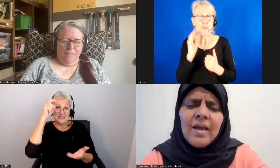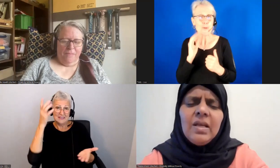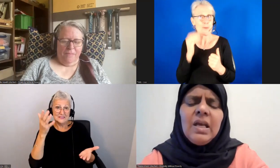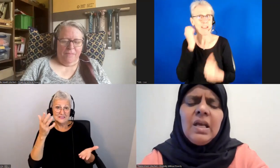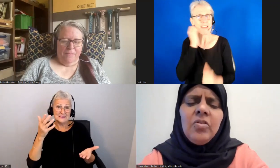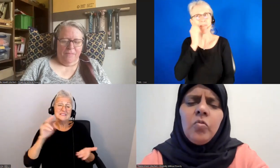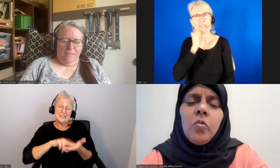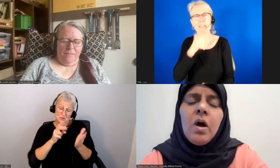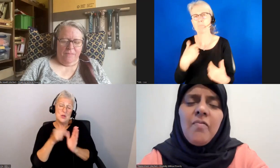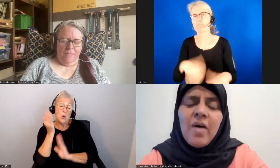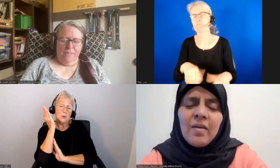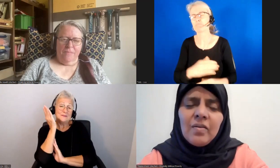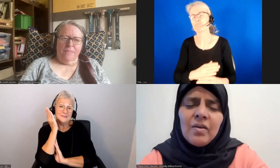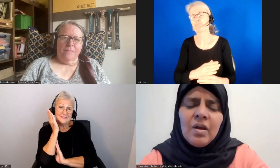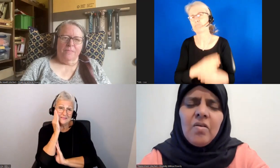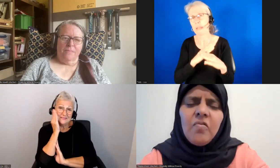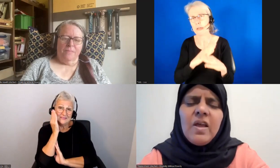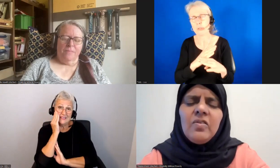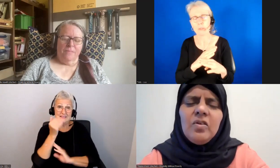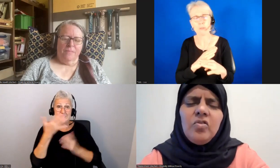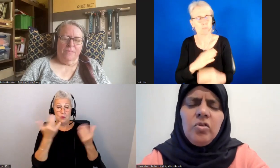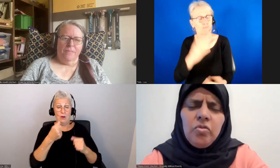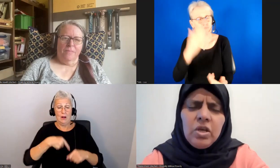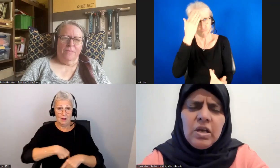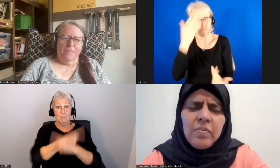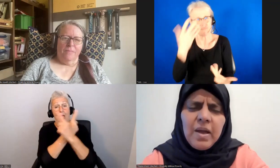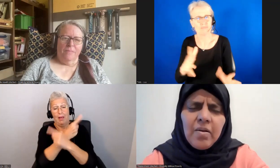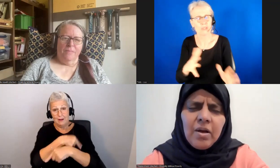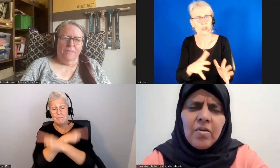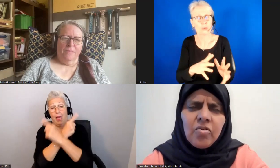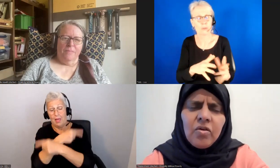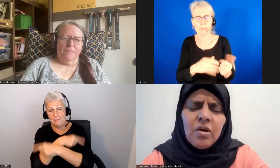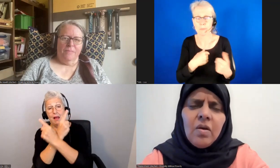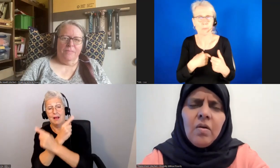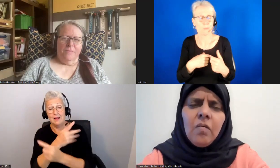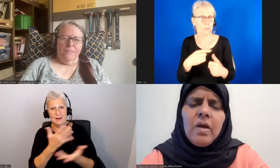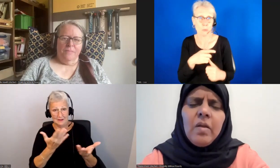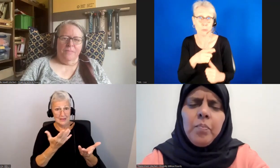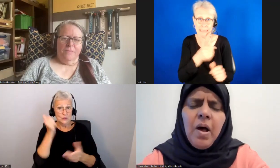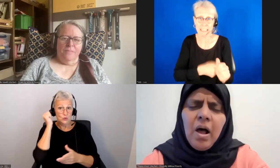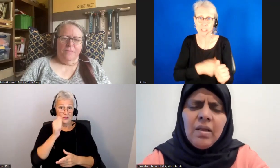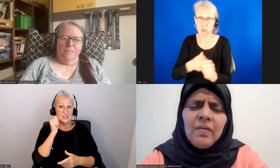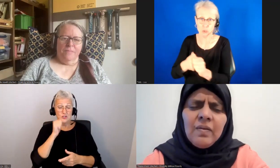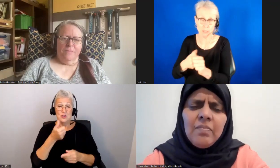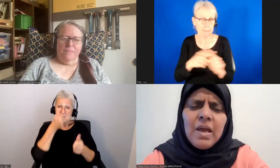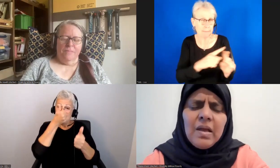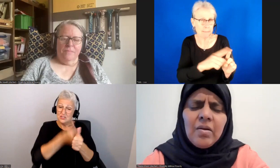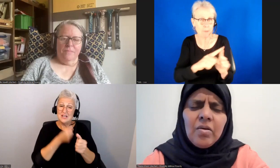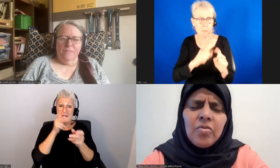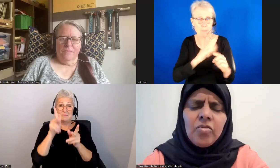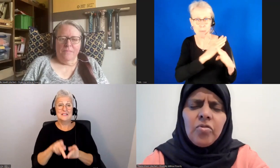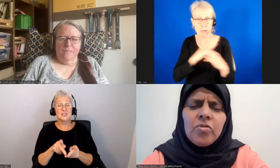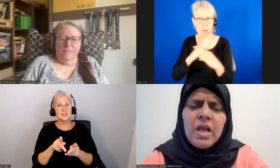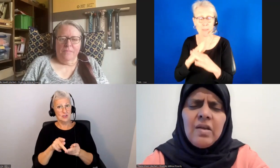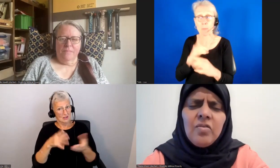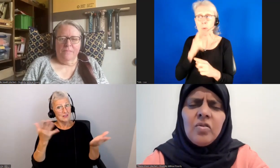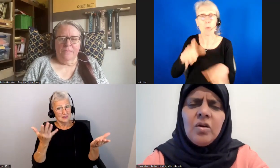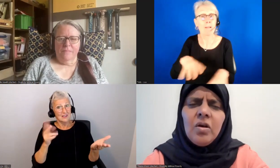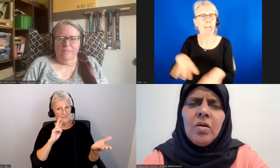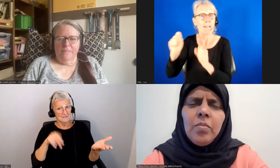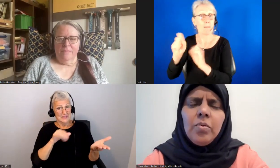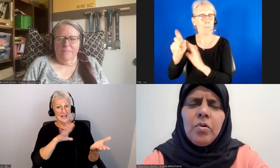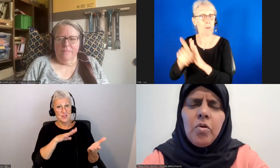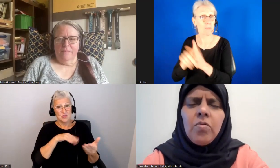face, and each one of us faces unique barriers. When policymakers